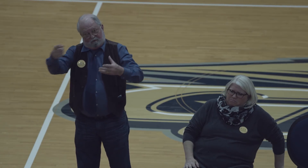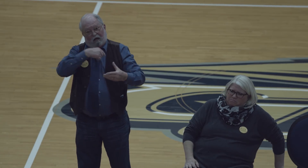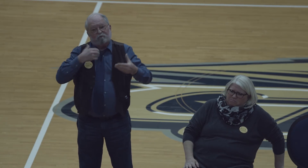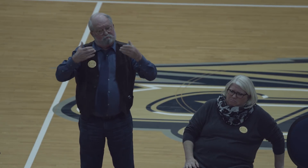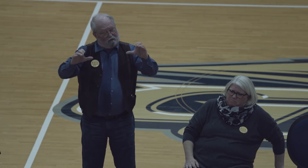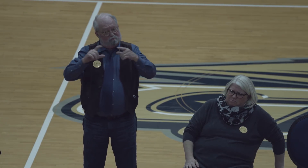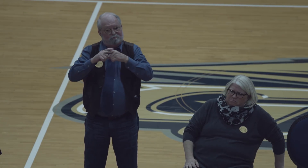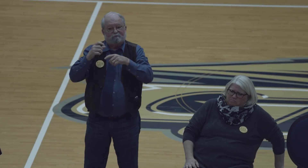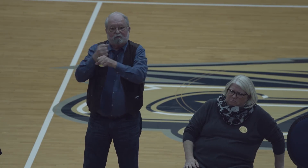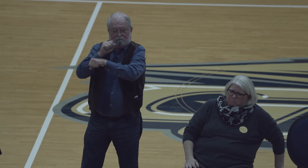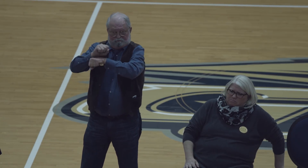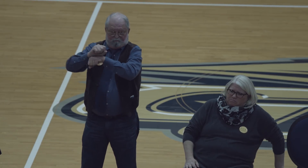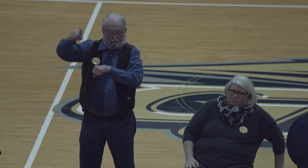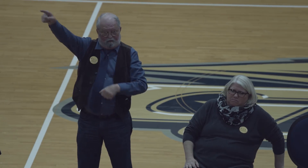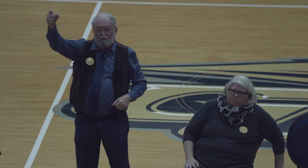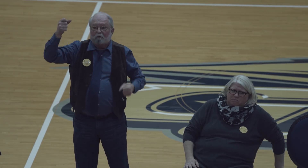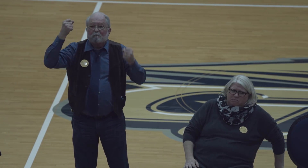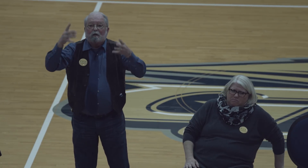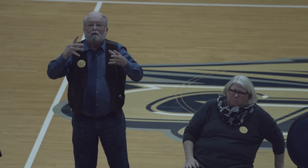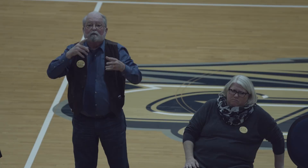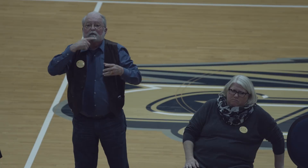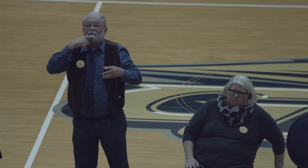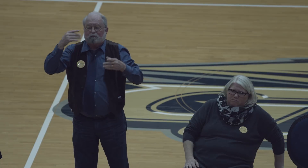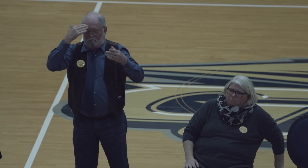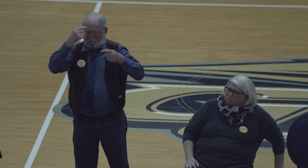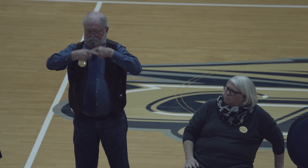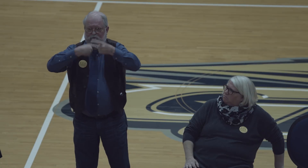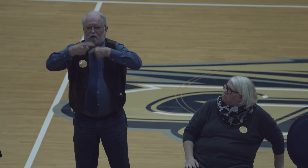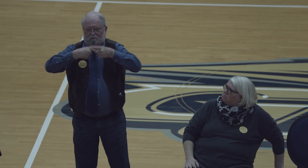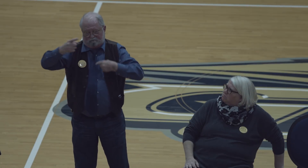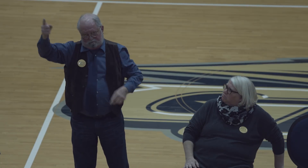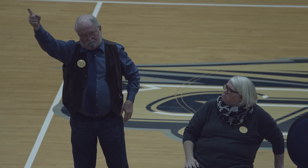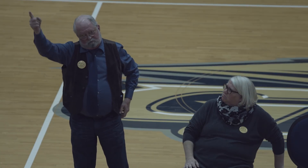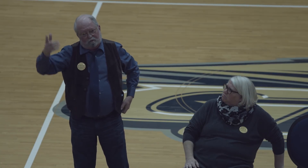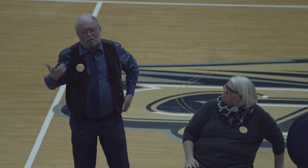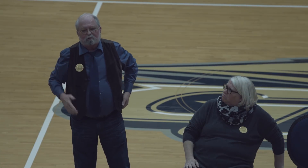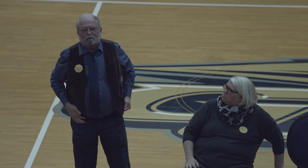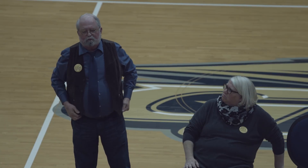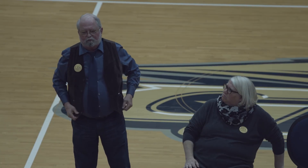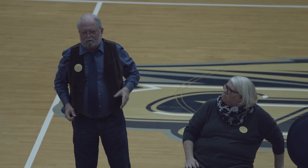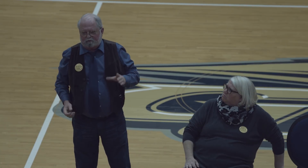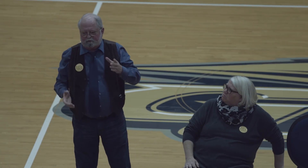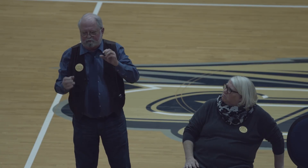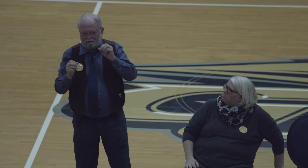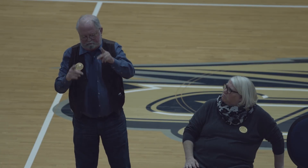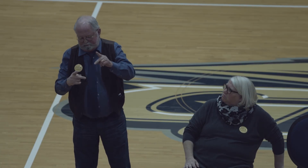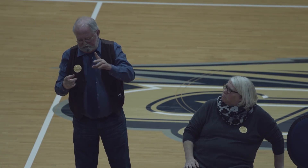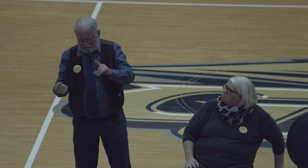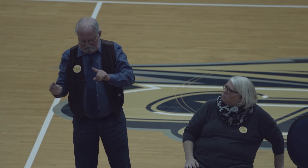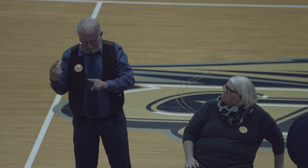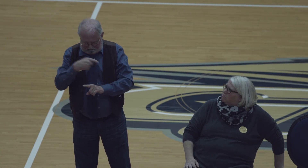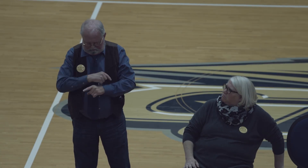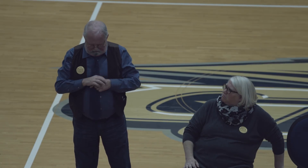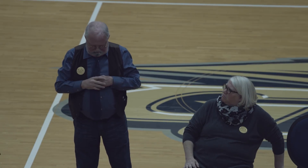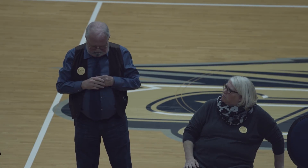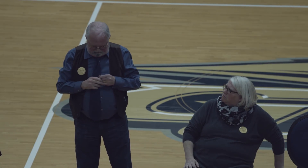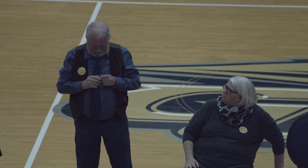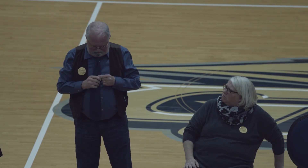designers, those of you who are in this type of communications work. There are a lot of hearing people who work there who can sign, so they are looking for